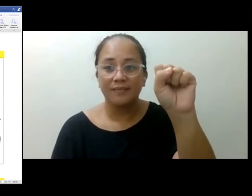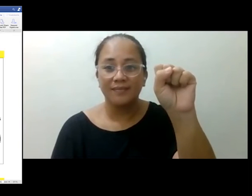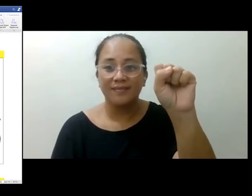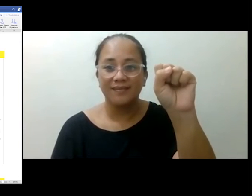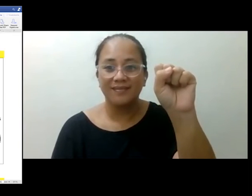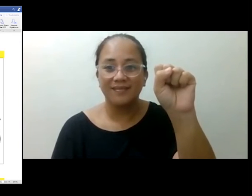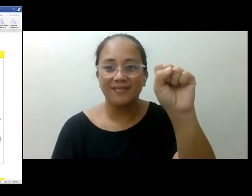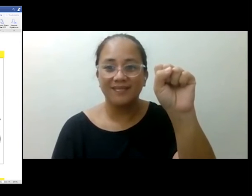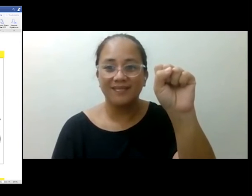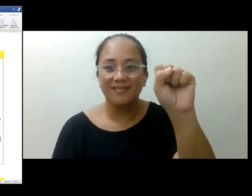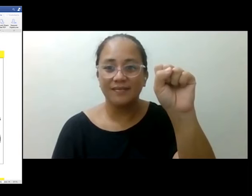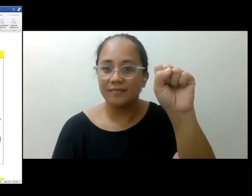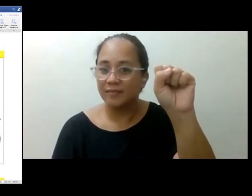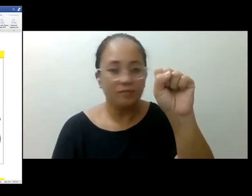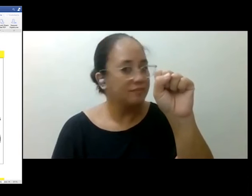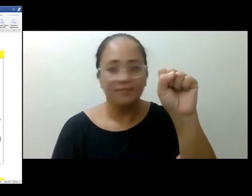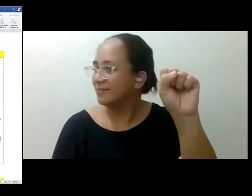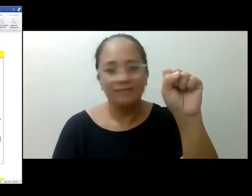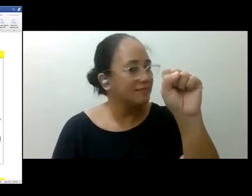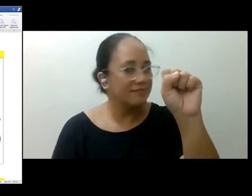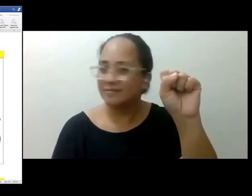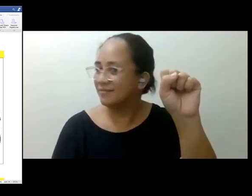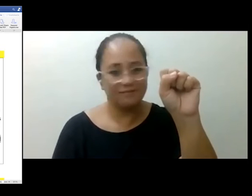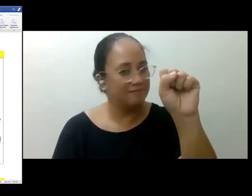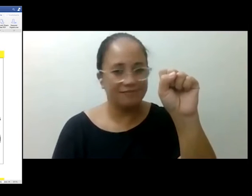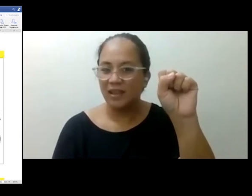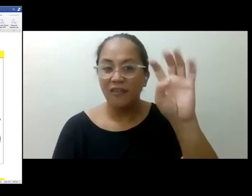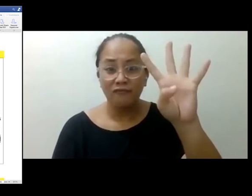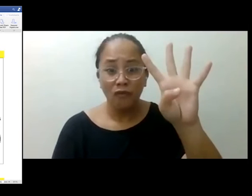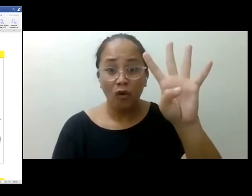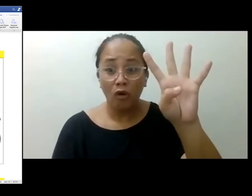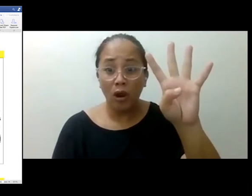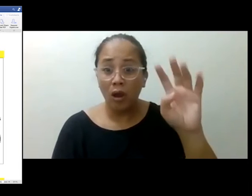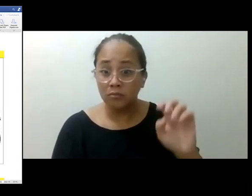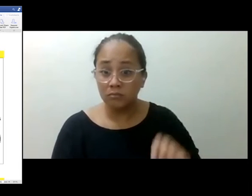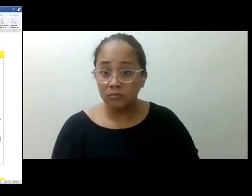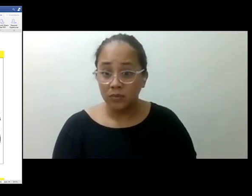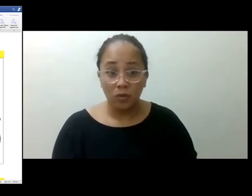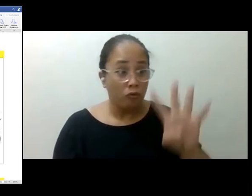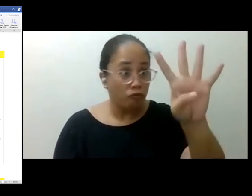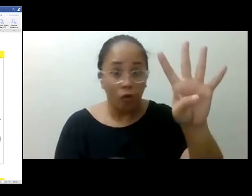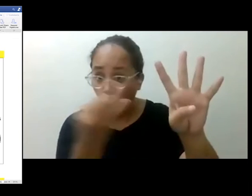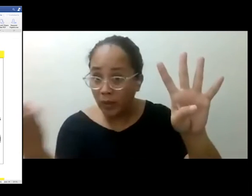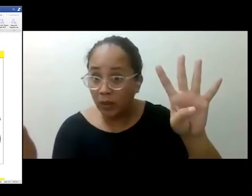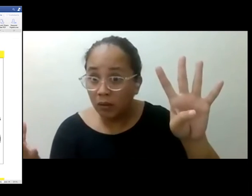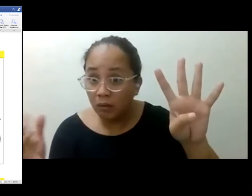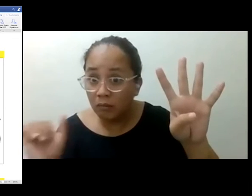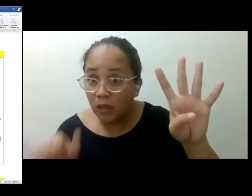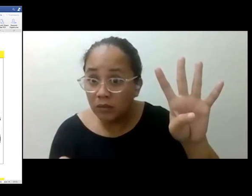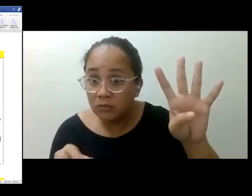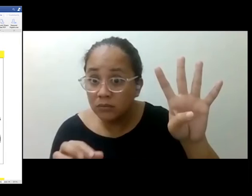For. No. For how many? Is that for how many?